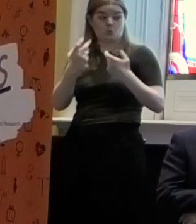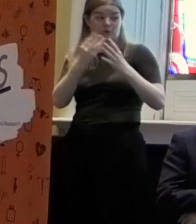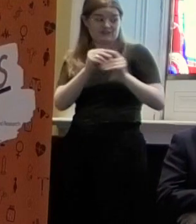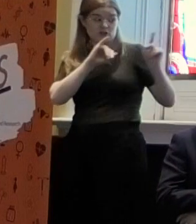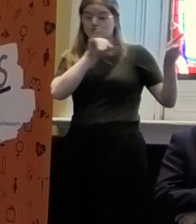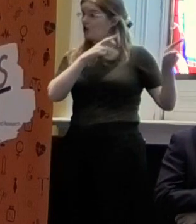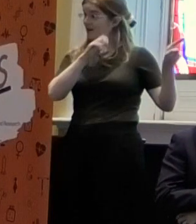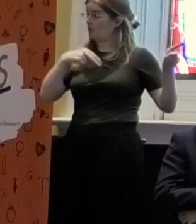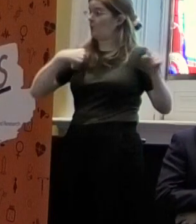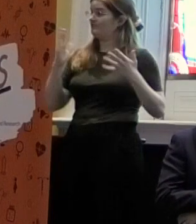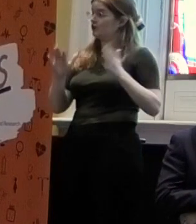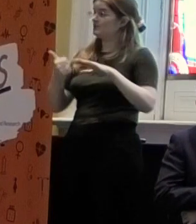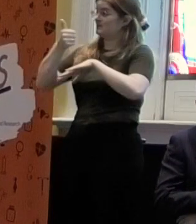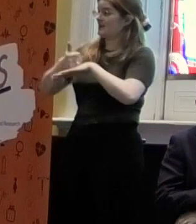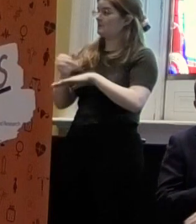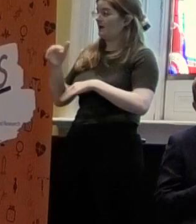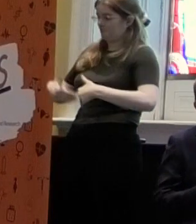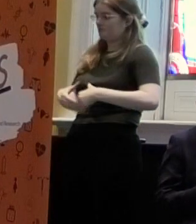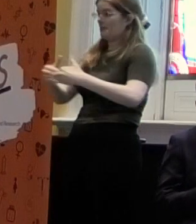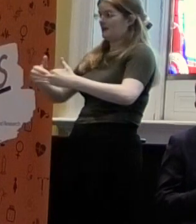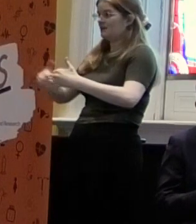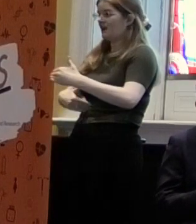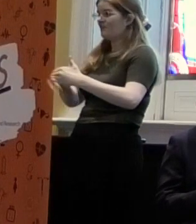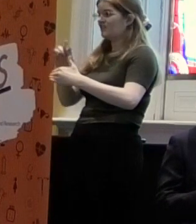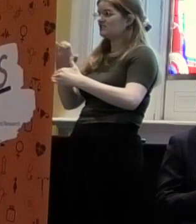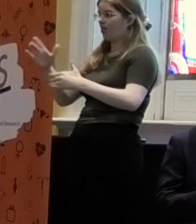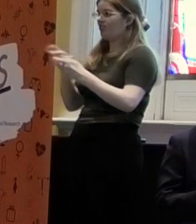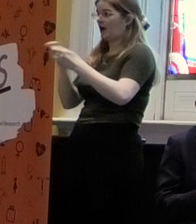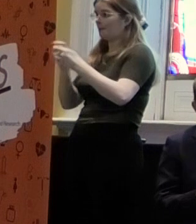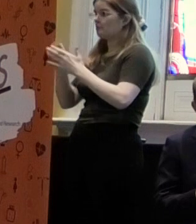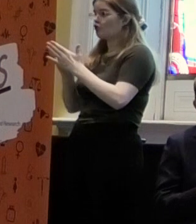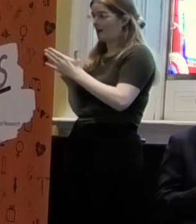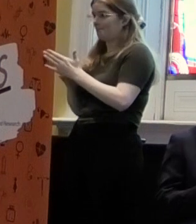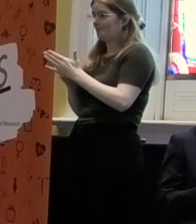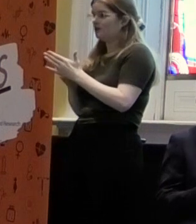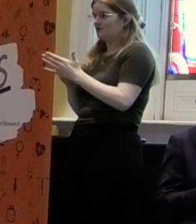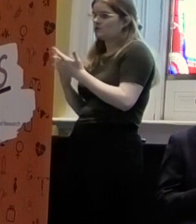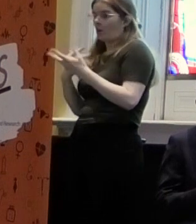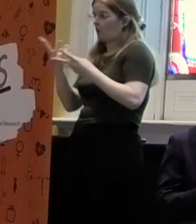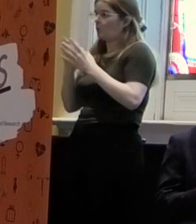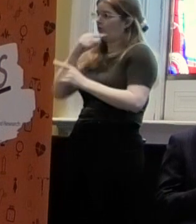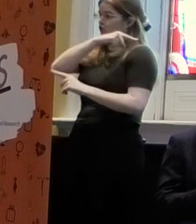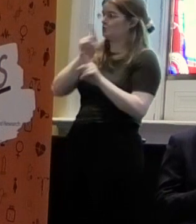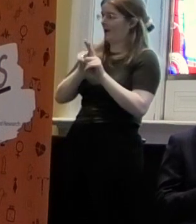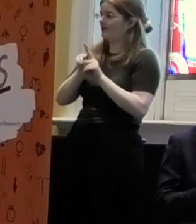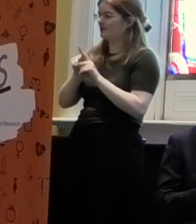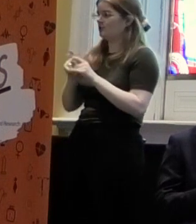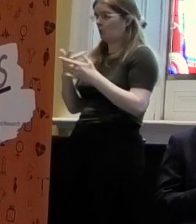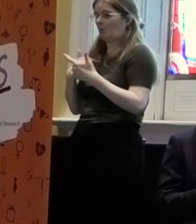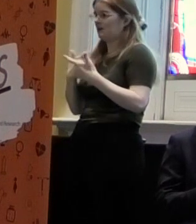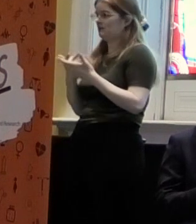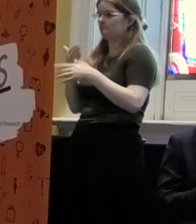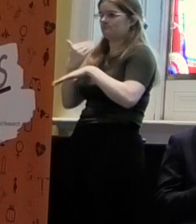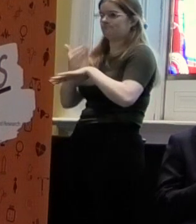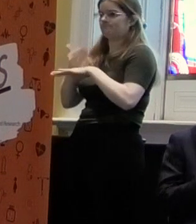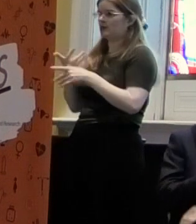the fetal therapy program in the Rotunda, where we look after literally the fetus as a patient. So be it treatments directly